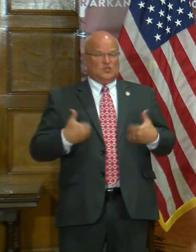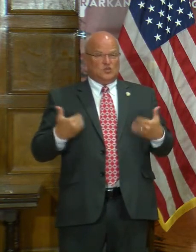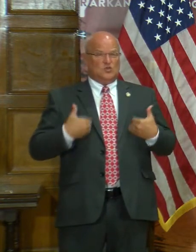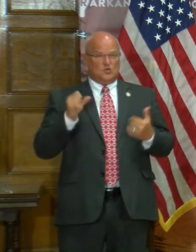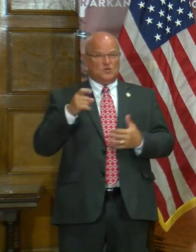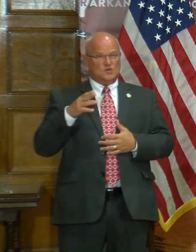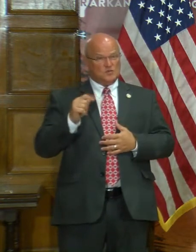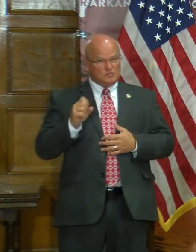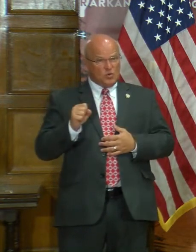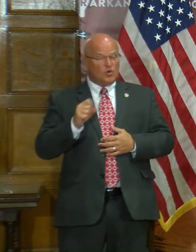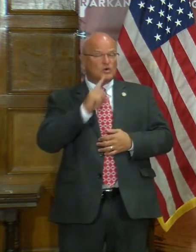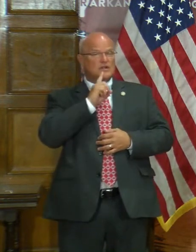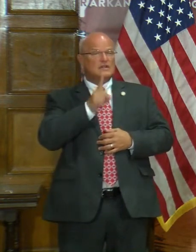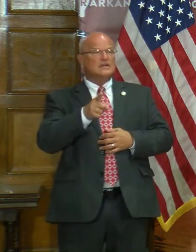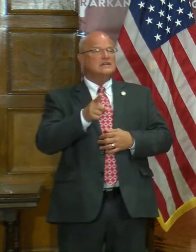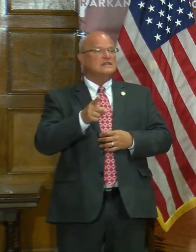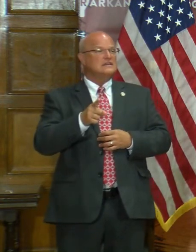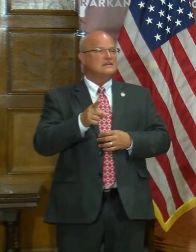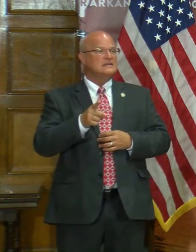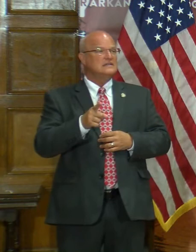sports is the